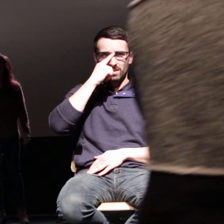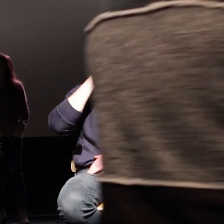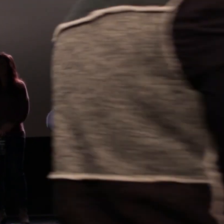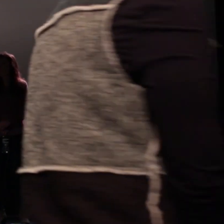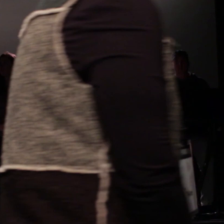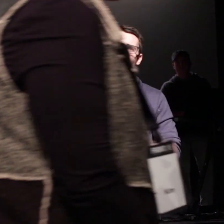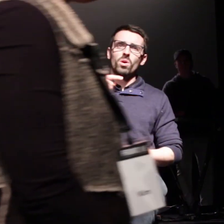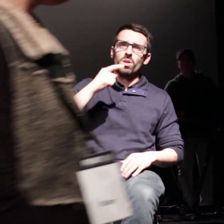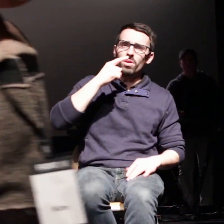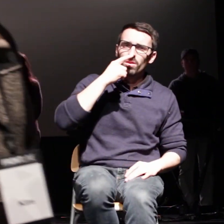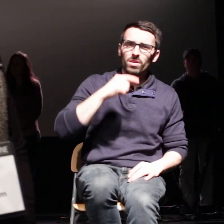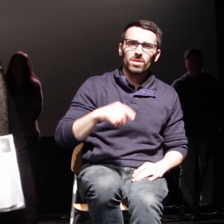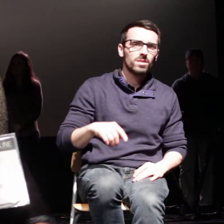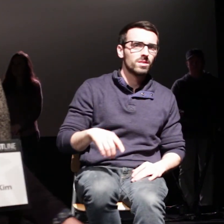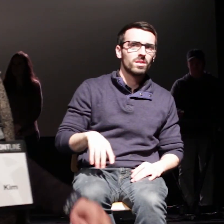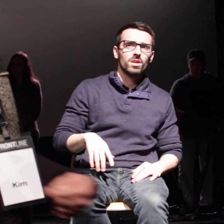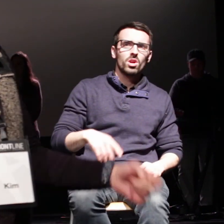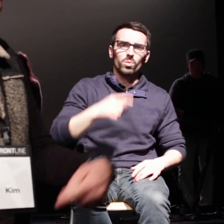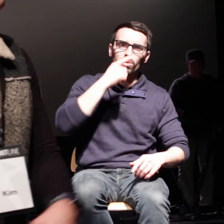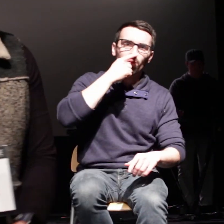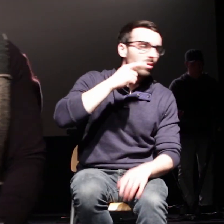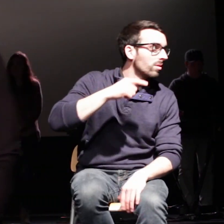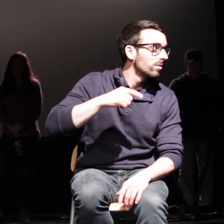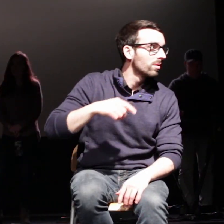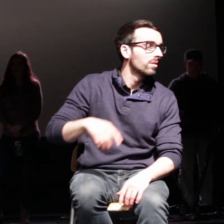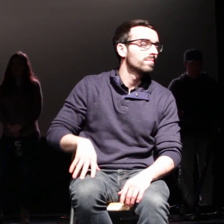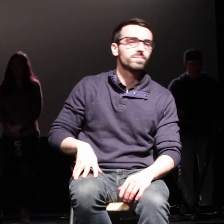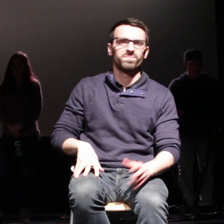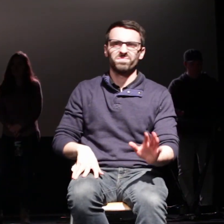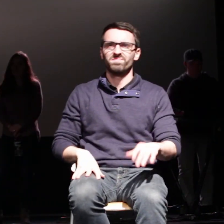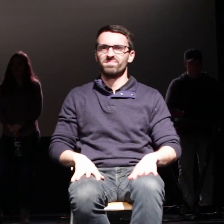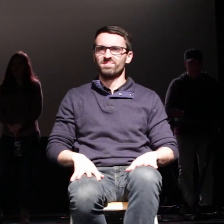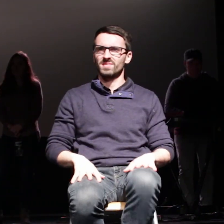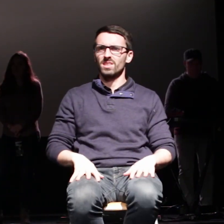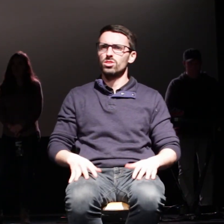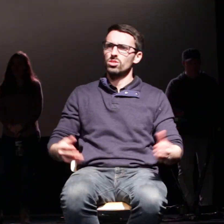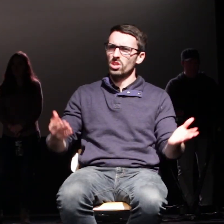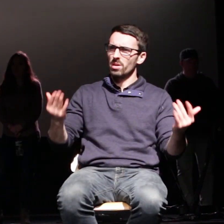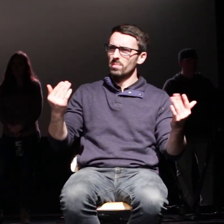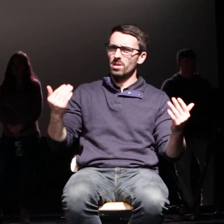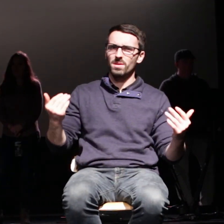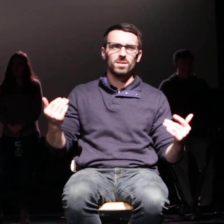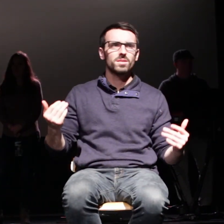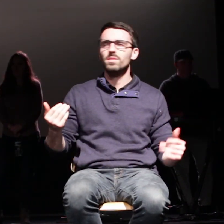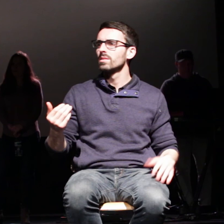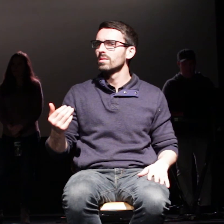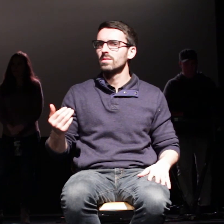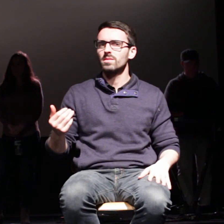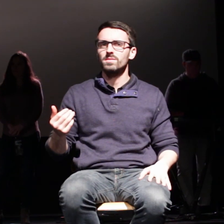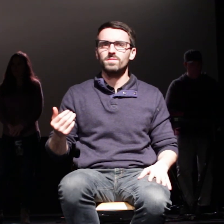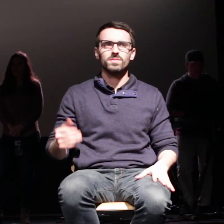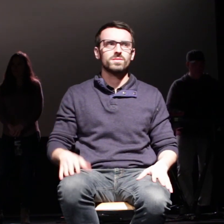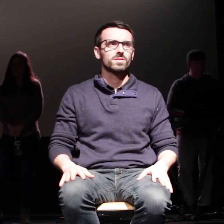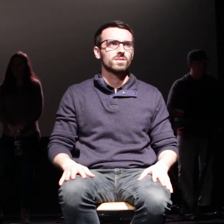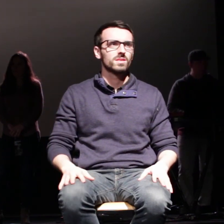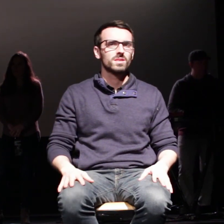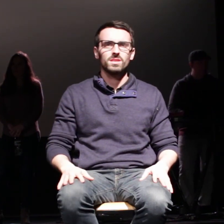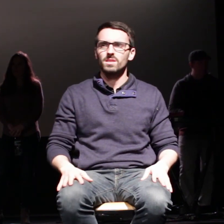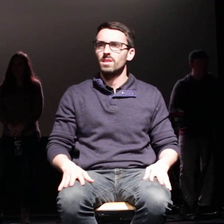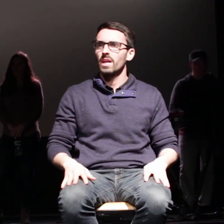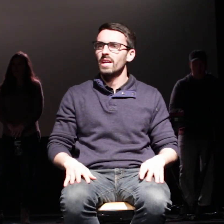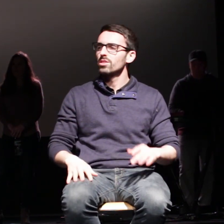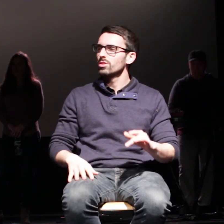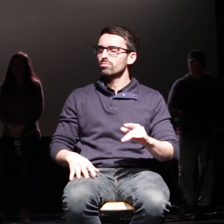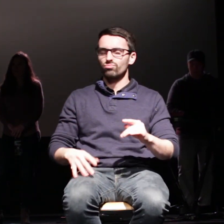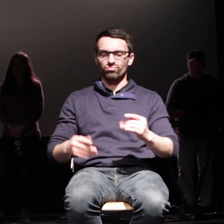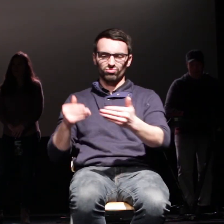so everybody's just sort of visible. Here's what I'm going to ask you to do as we sing. You come forward, come down, just like that woman who pressed her way through the crowd to